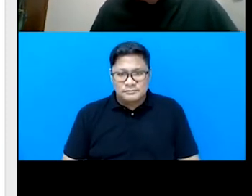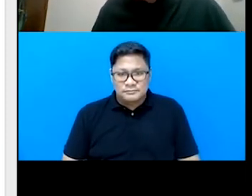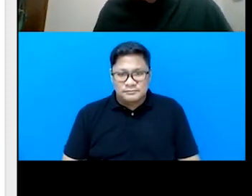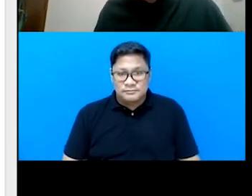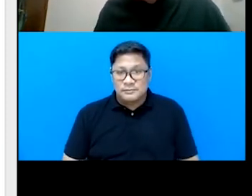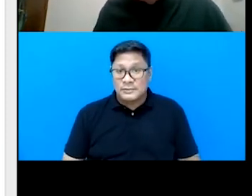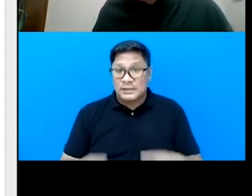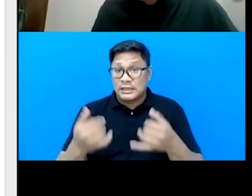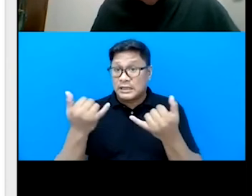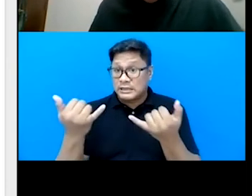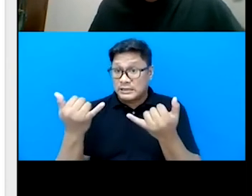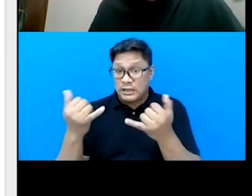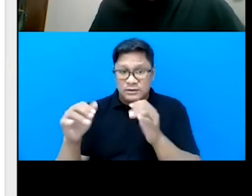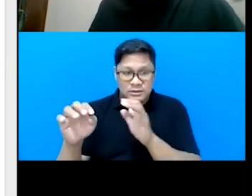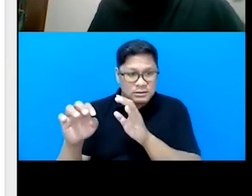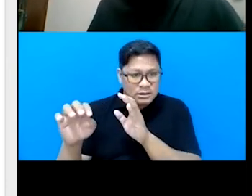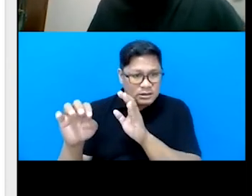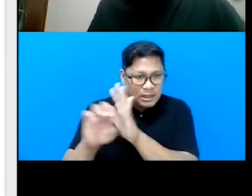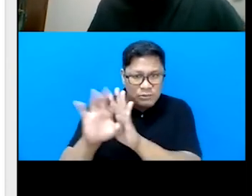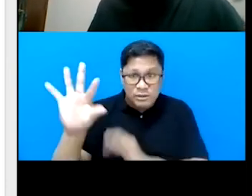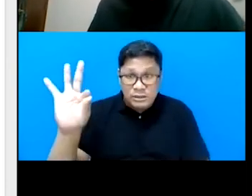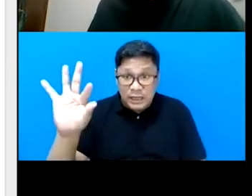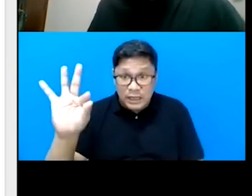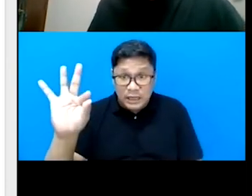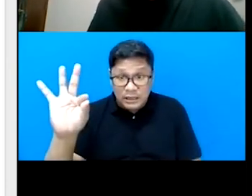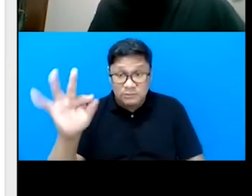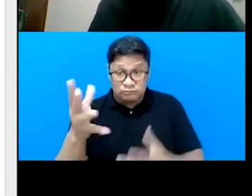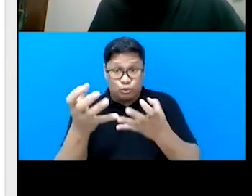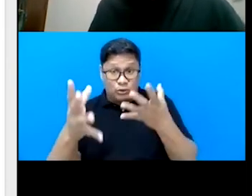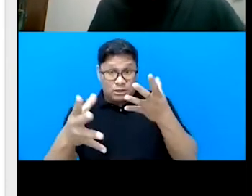Now, for example, 9, do you want to add